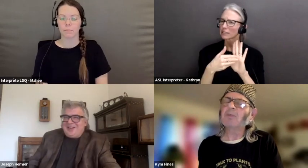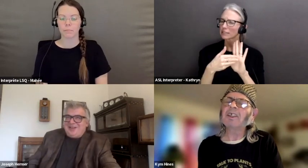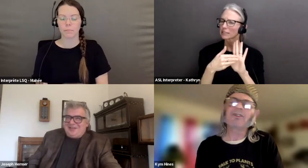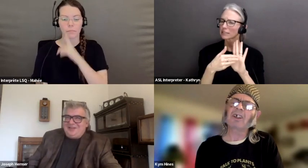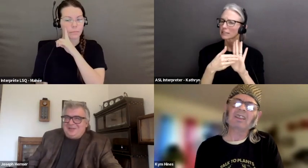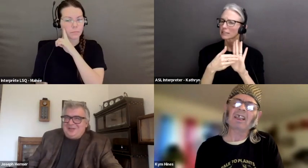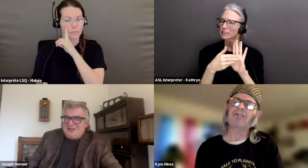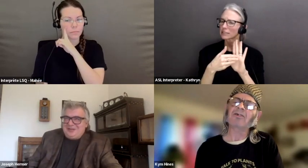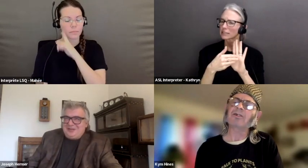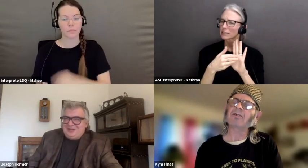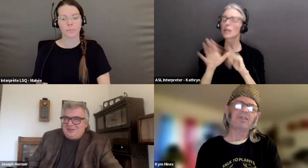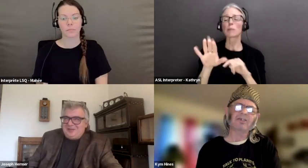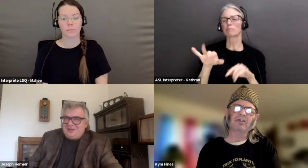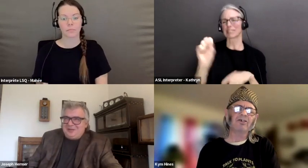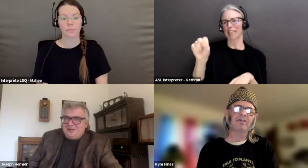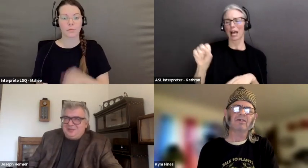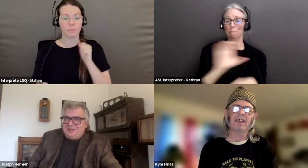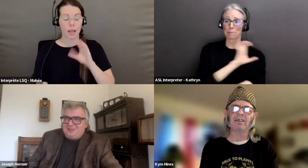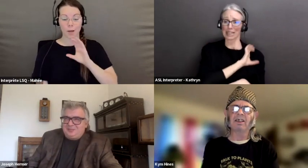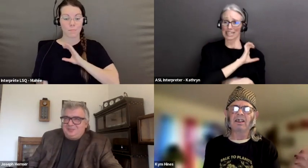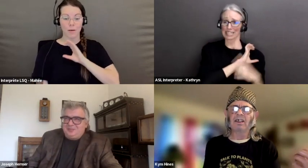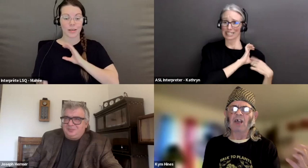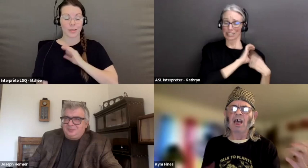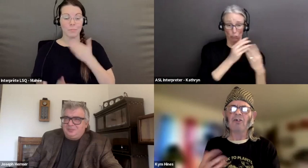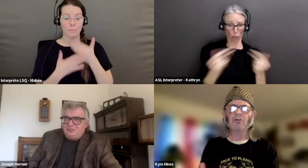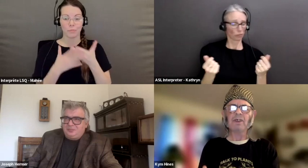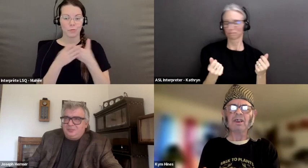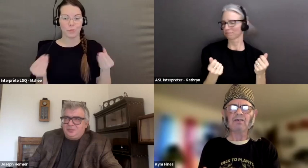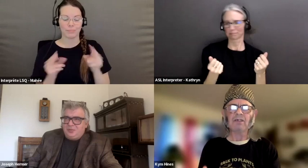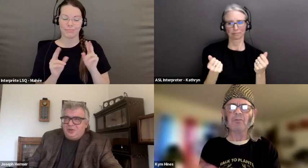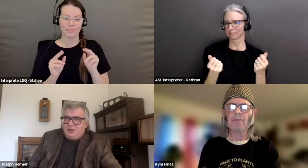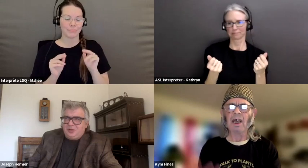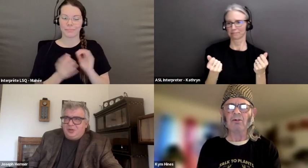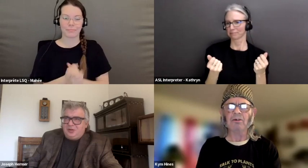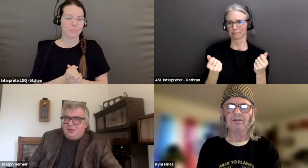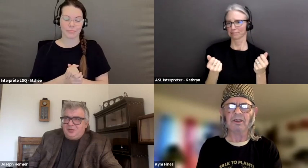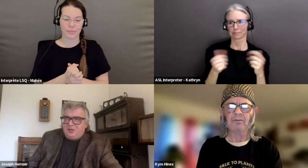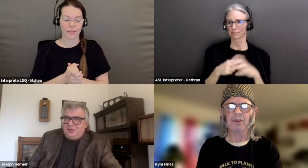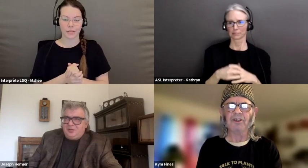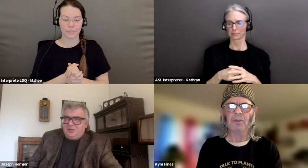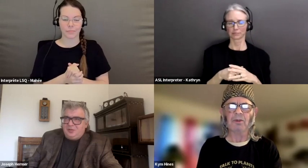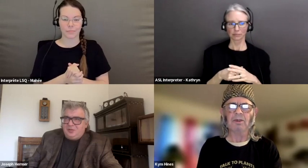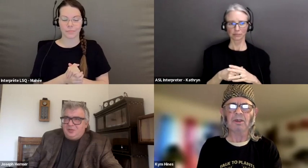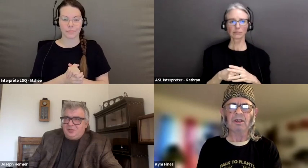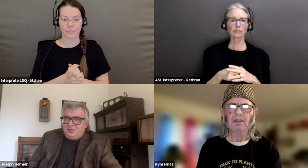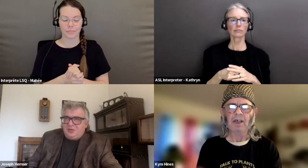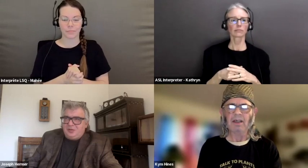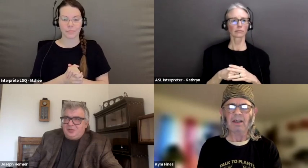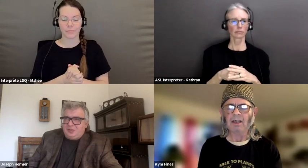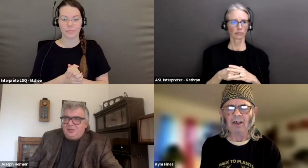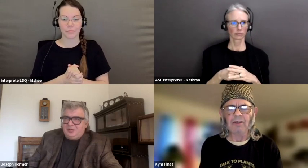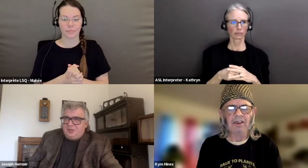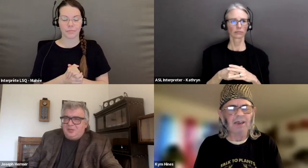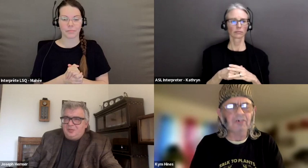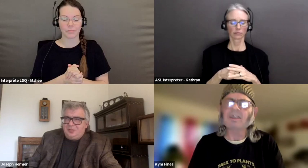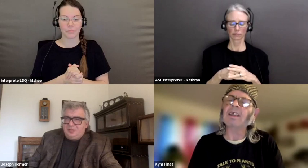the police are not the answer. They're not the solution. And how do we empower the municipal,